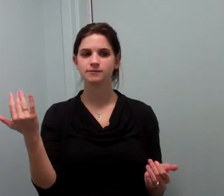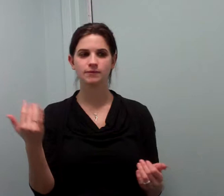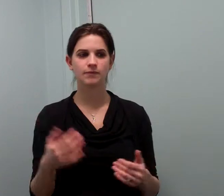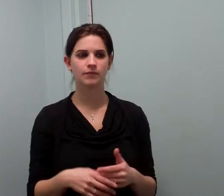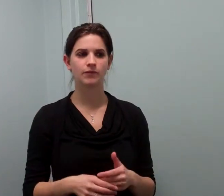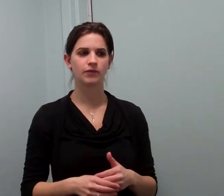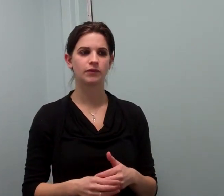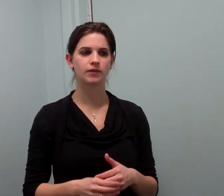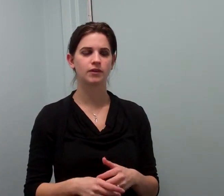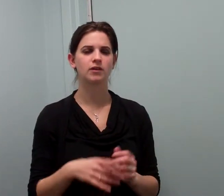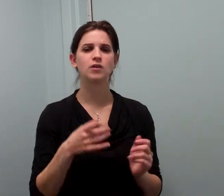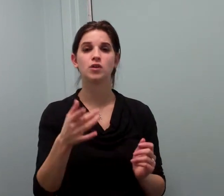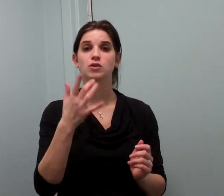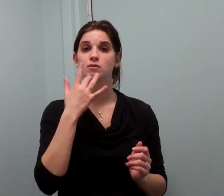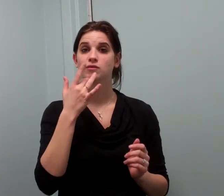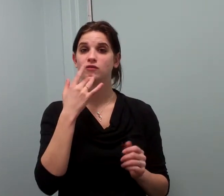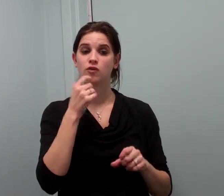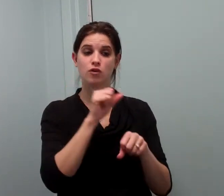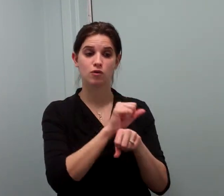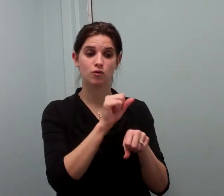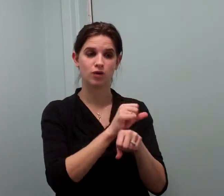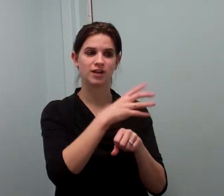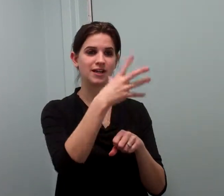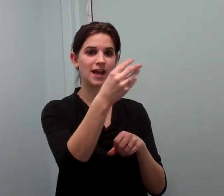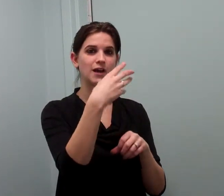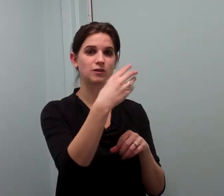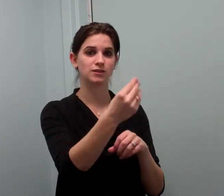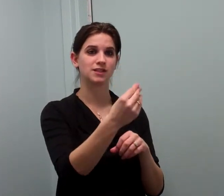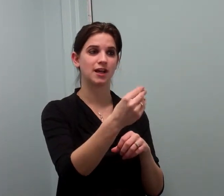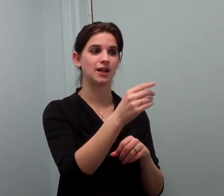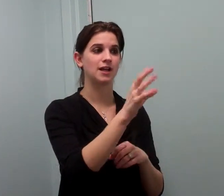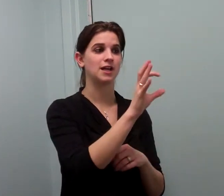in the yard on a day that's 90 degrees and very humid, or a day that's 90 degrees and not very